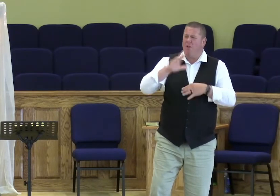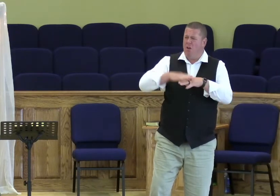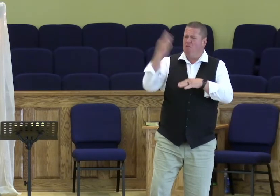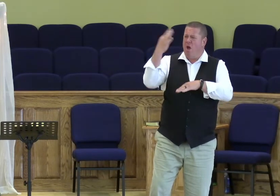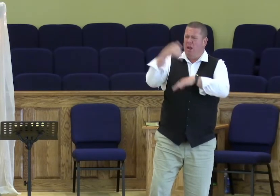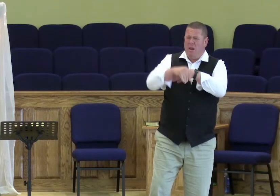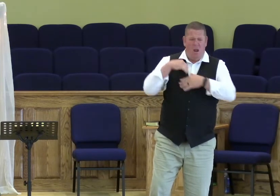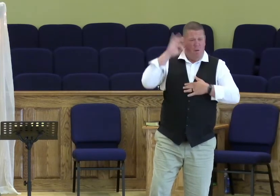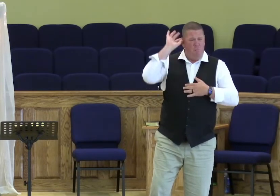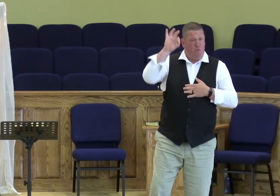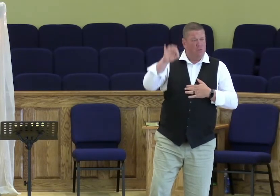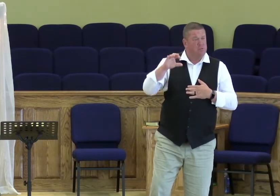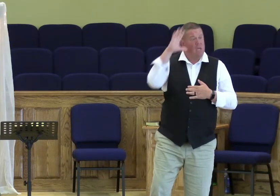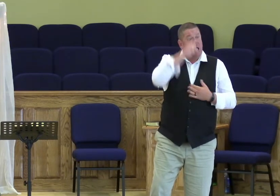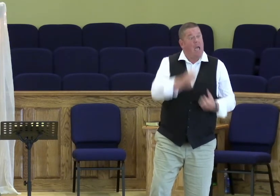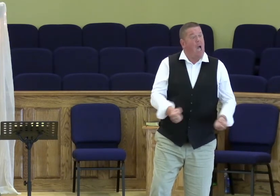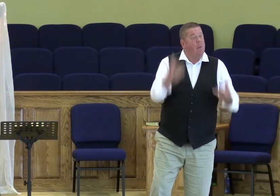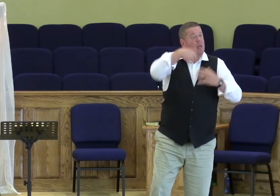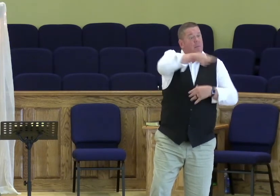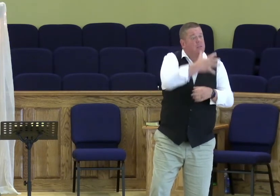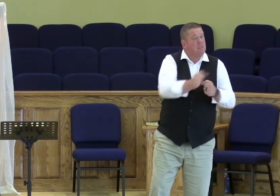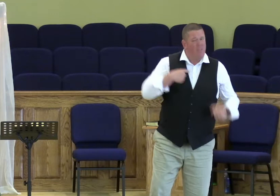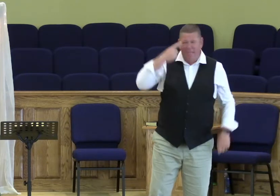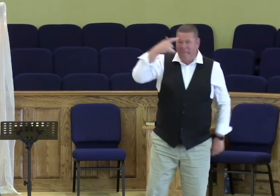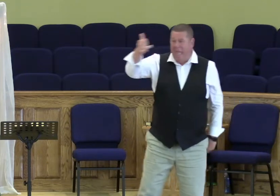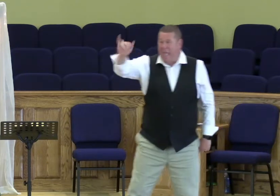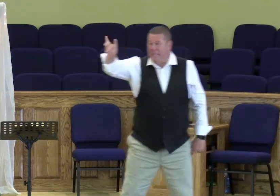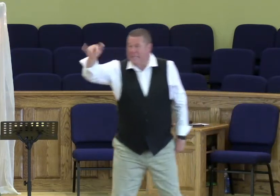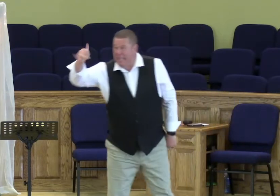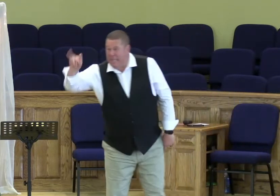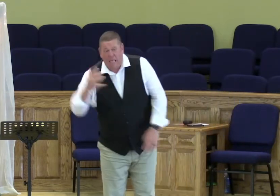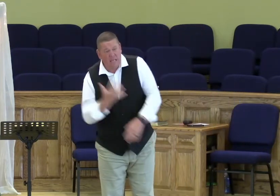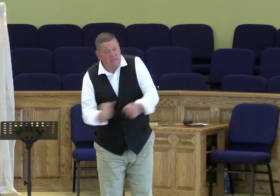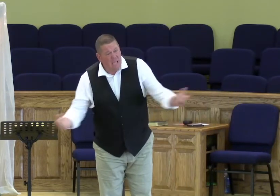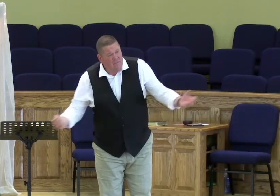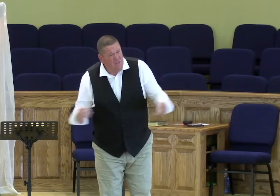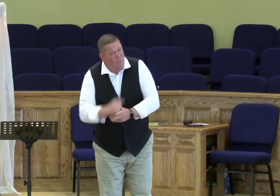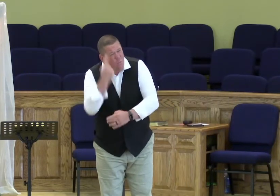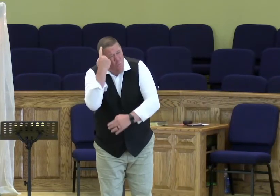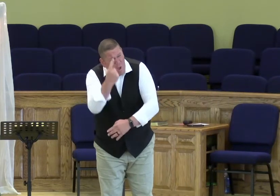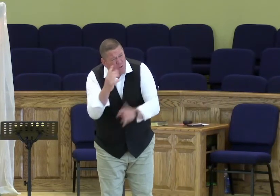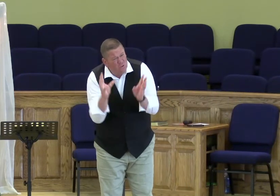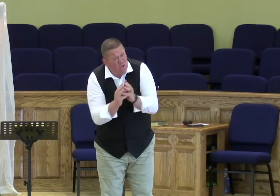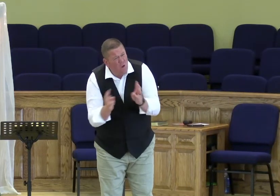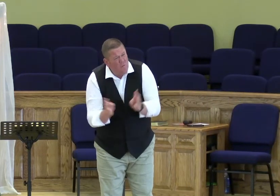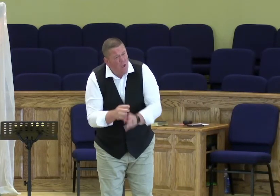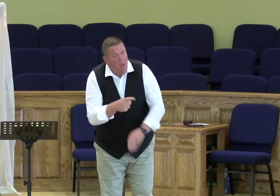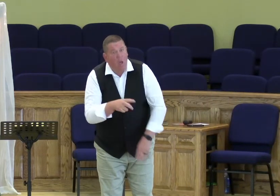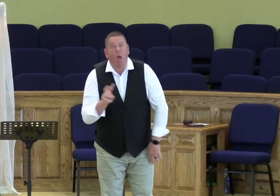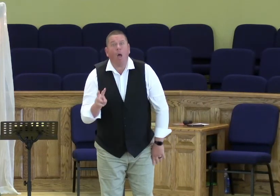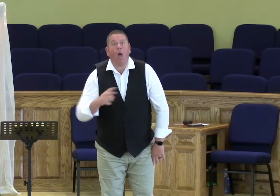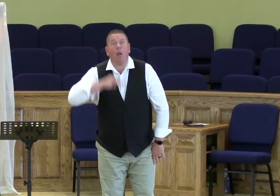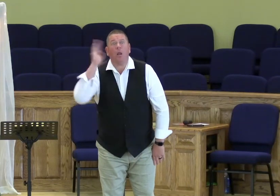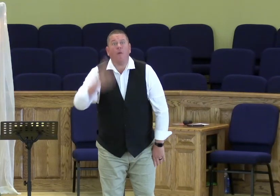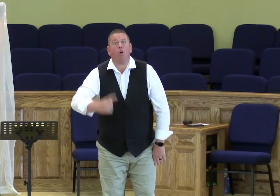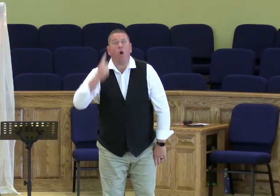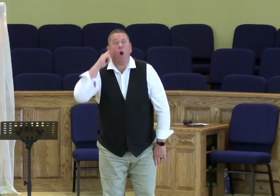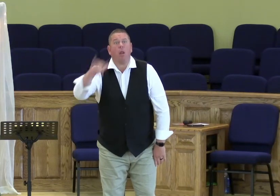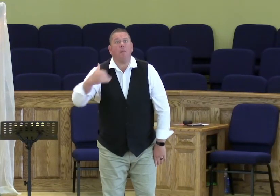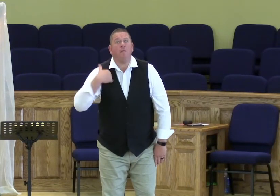deaf on a Friday night, and I preached there. And guess how many of those people got saved? I think 18 of them got saved in one service. They're like, I've never